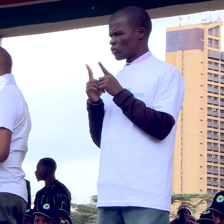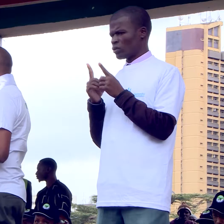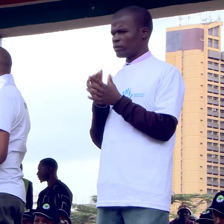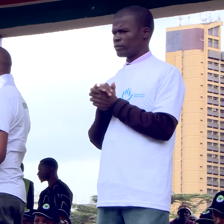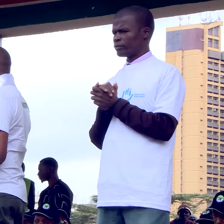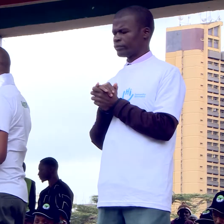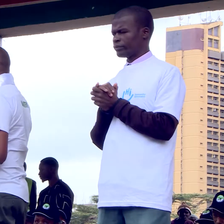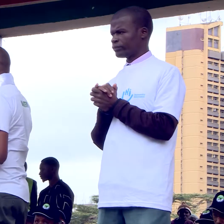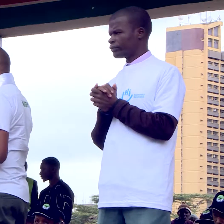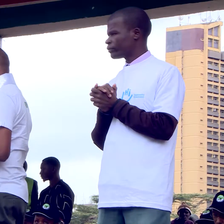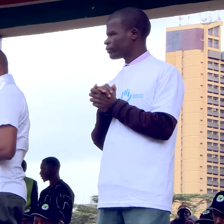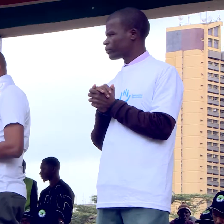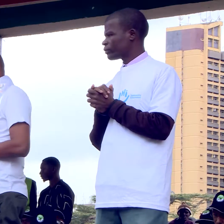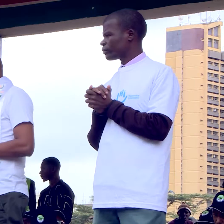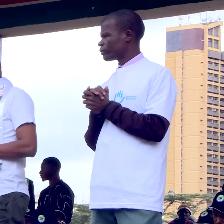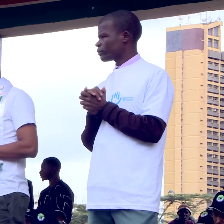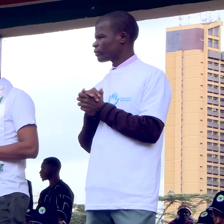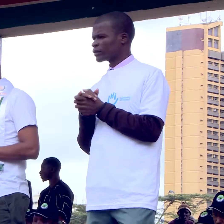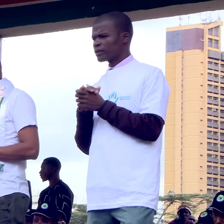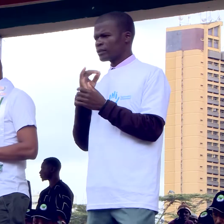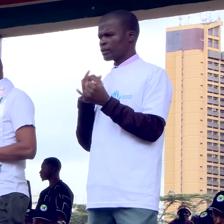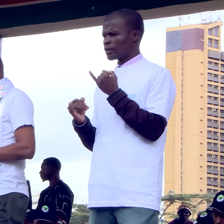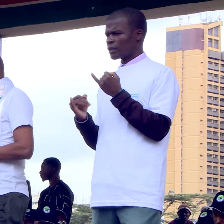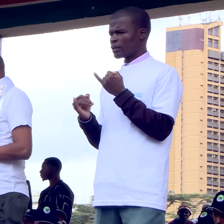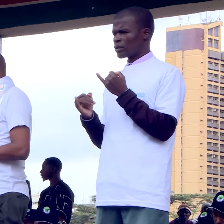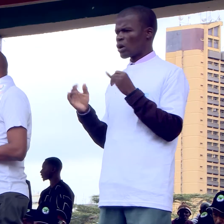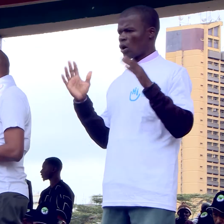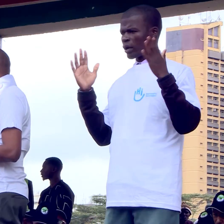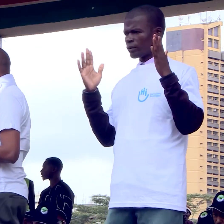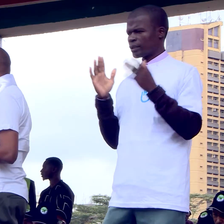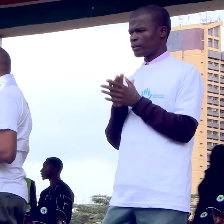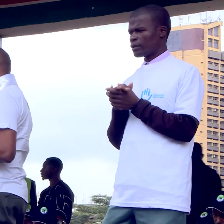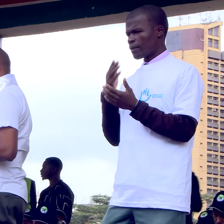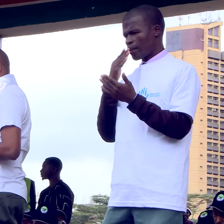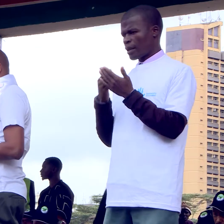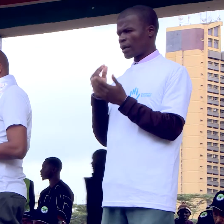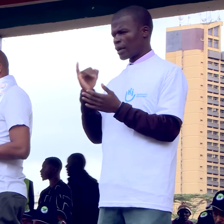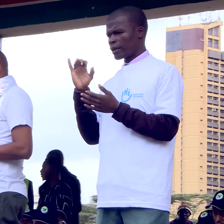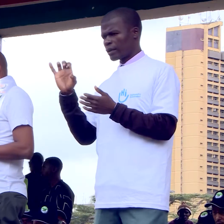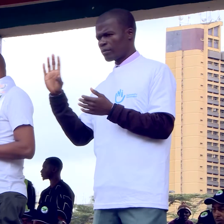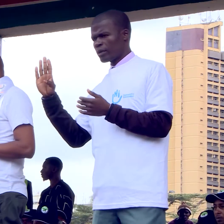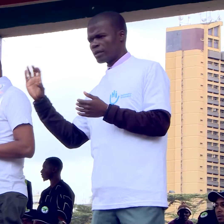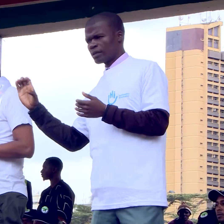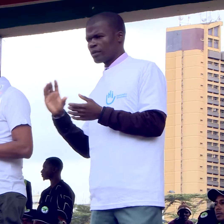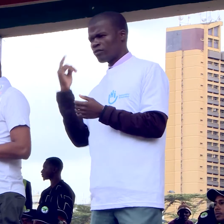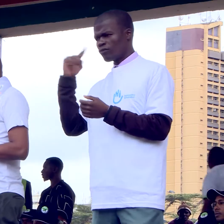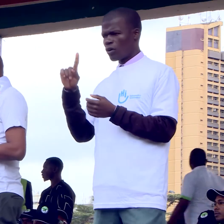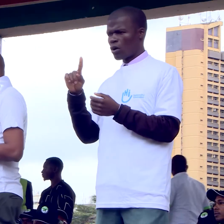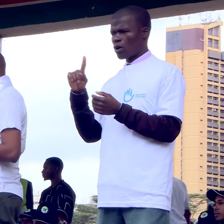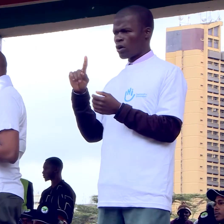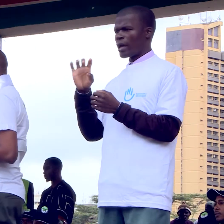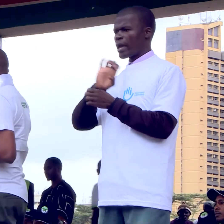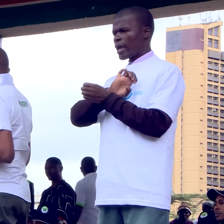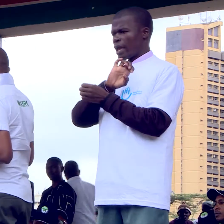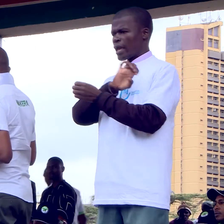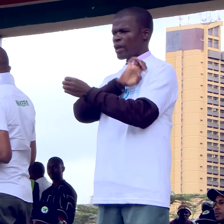to start, I'd like to congratulate and thank IEBC for this effort